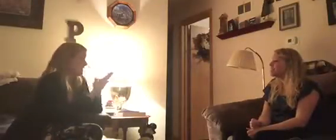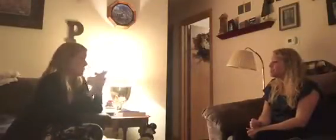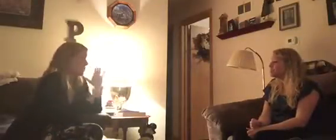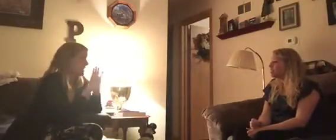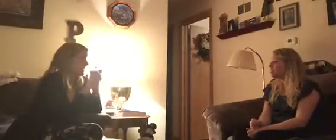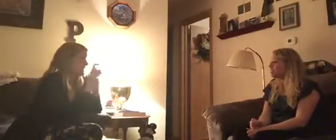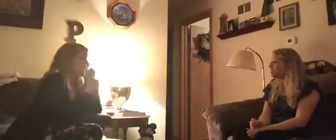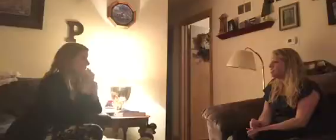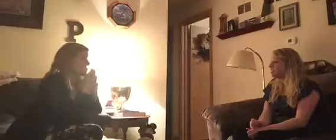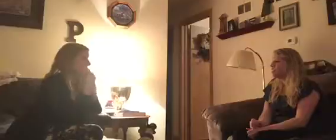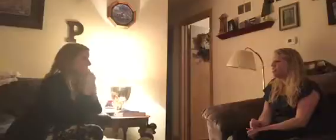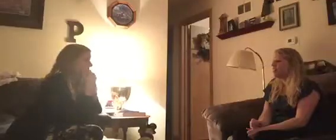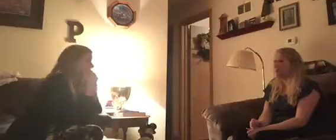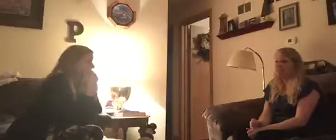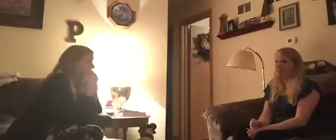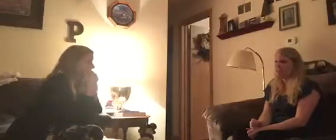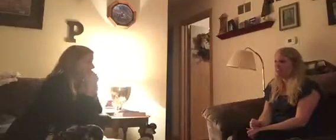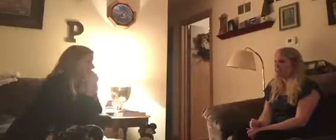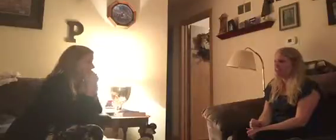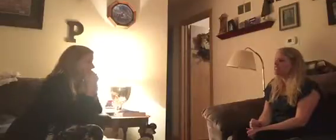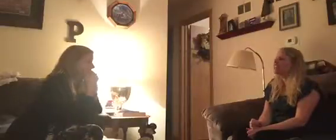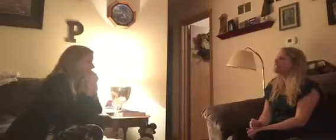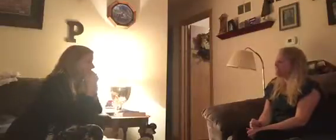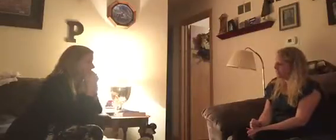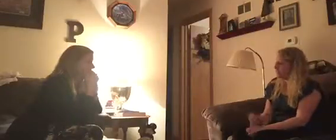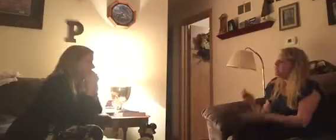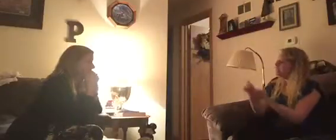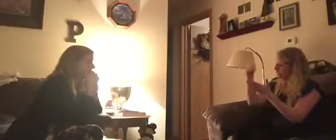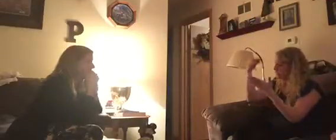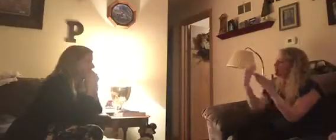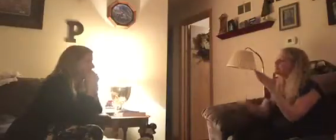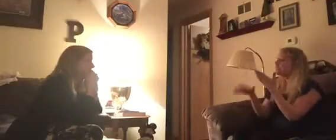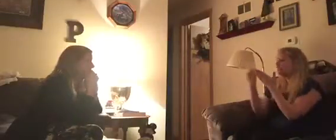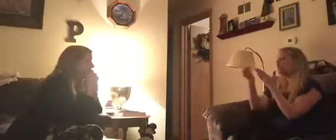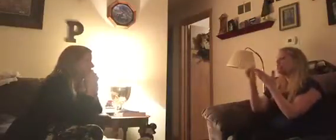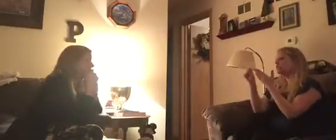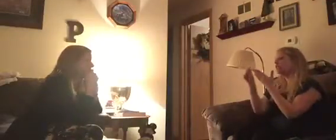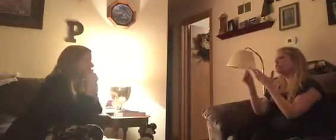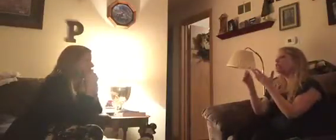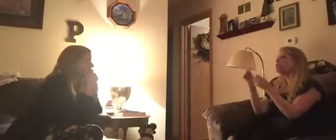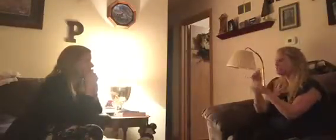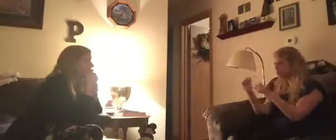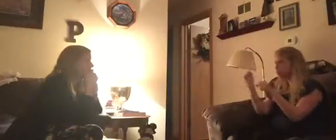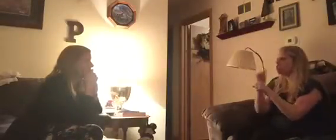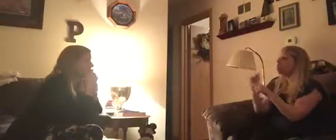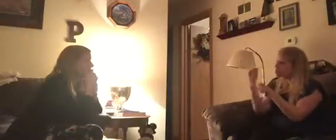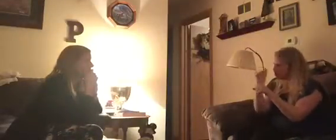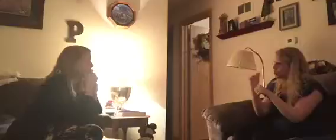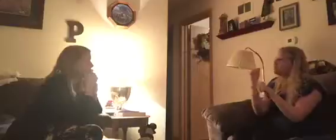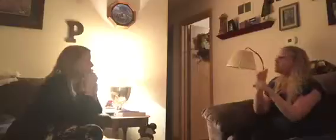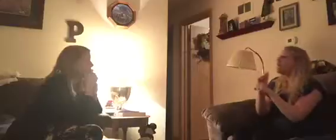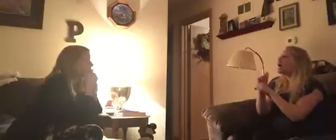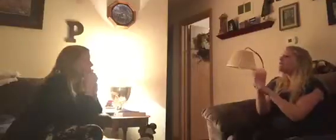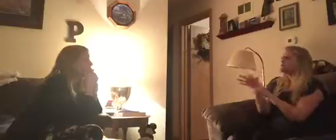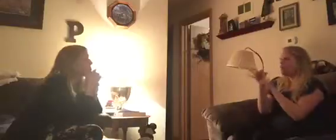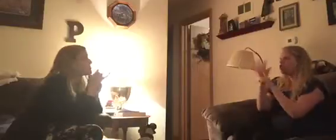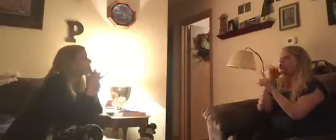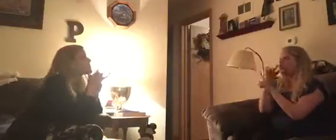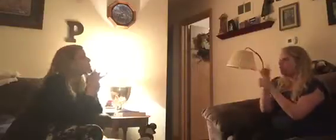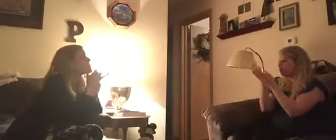Seems pretty simple. Is it pretty costly though? Oh yeah, it's pretty expensive. I mean, it's a lot of work. It's very labor intensive, especially with several dents. Like a hood,